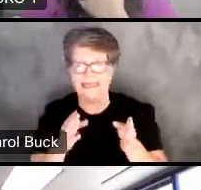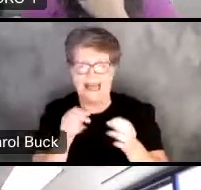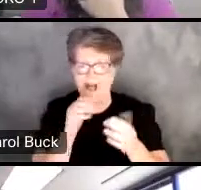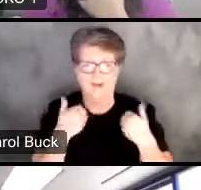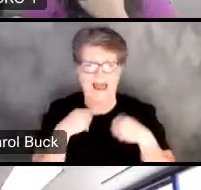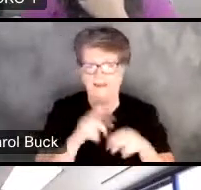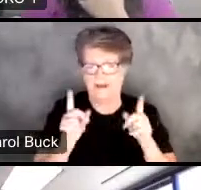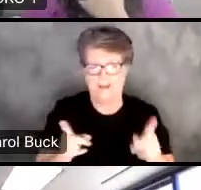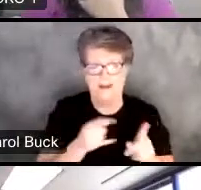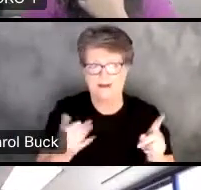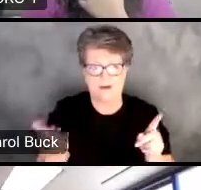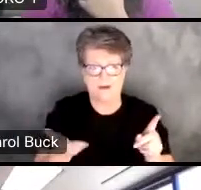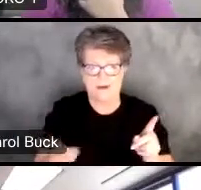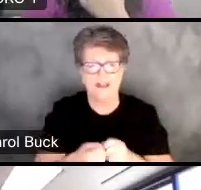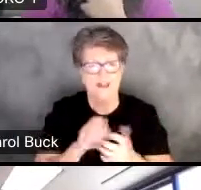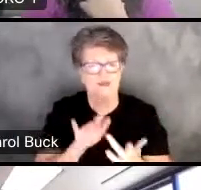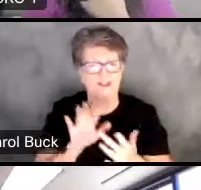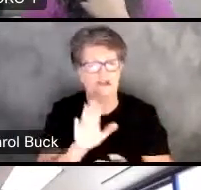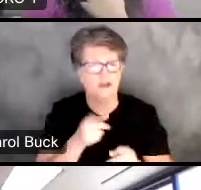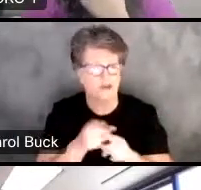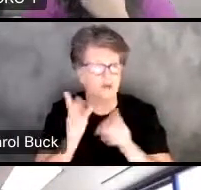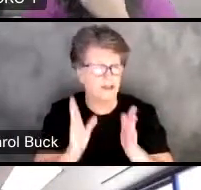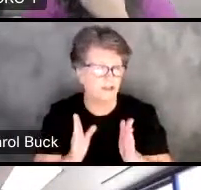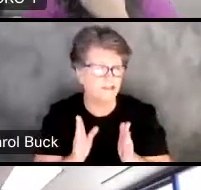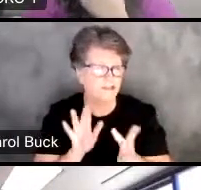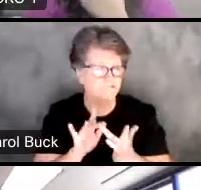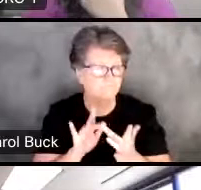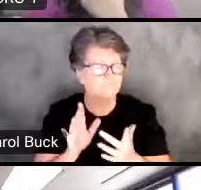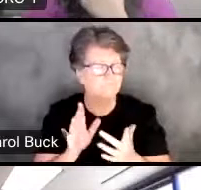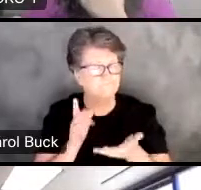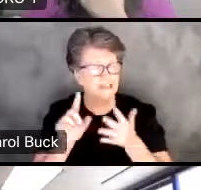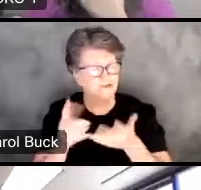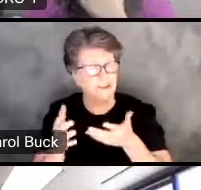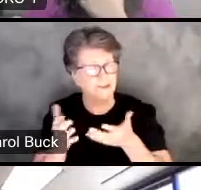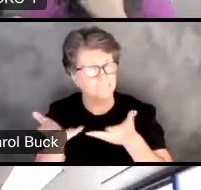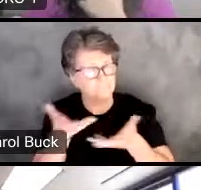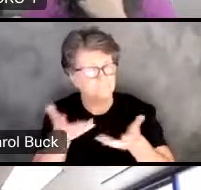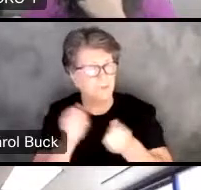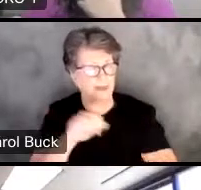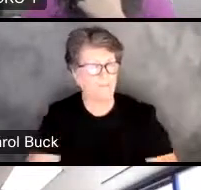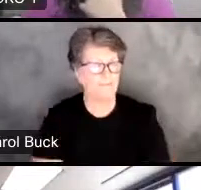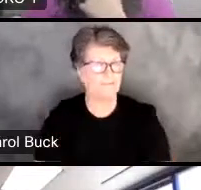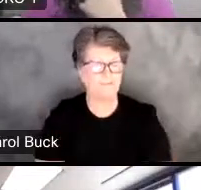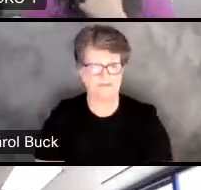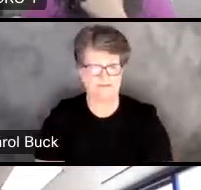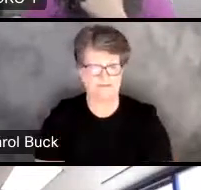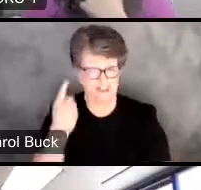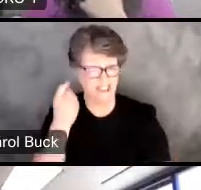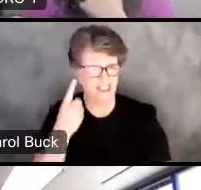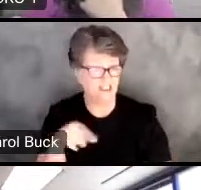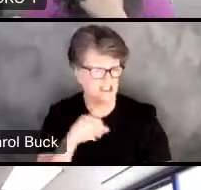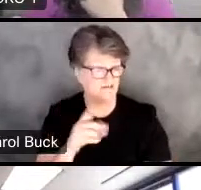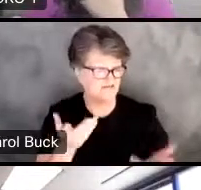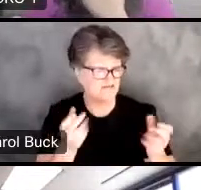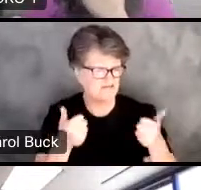time frame for you. So just reach out to your specialists and start communicating with them. Does that make sense to